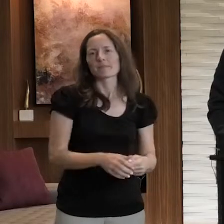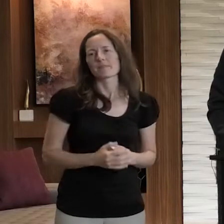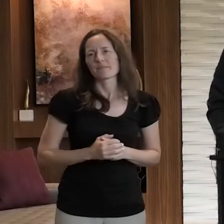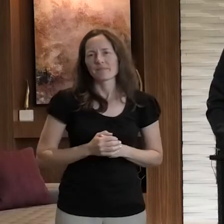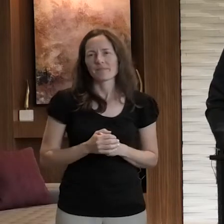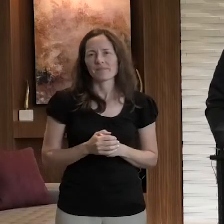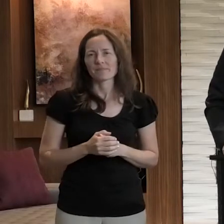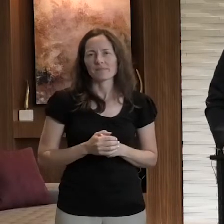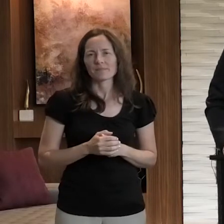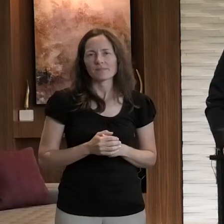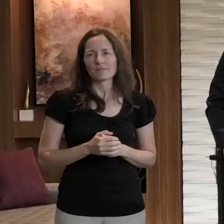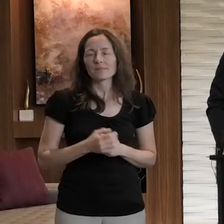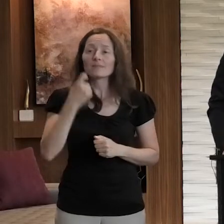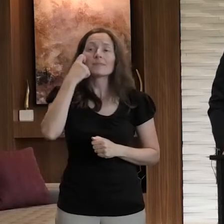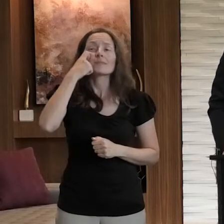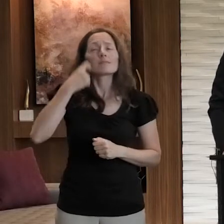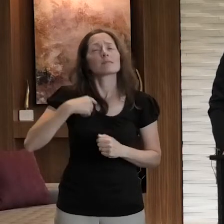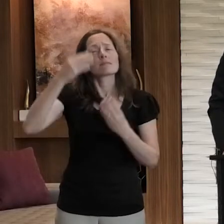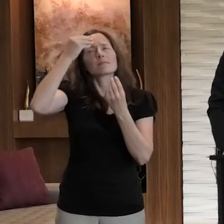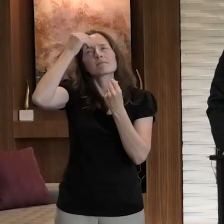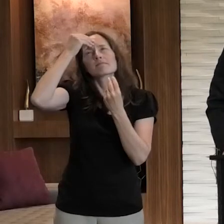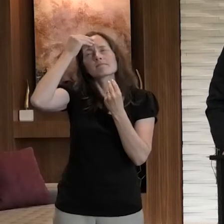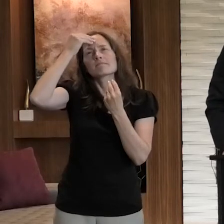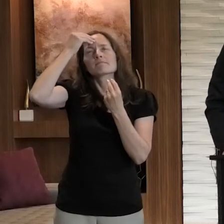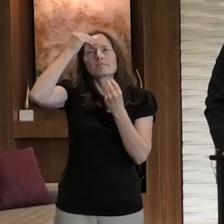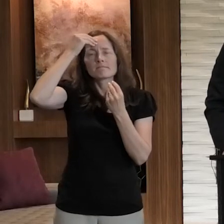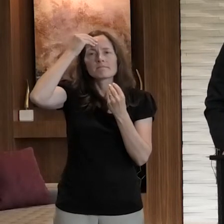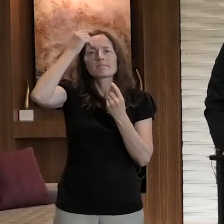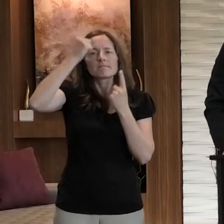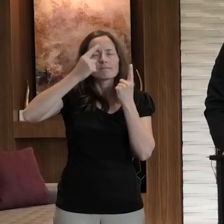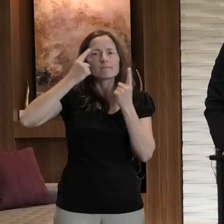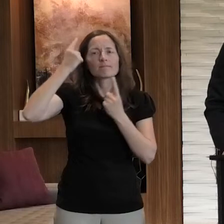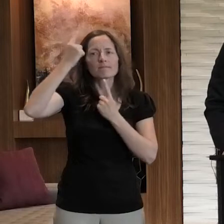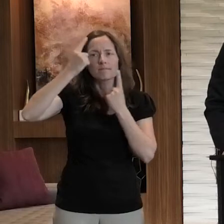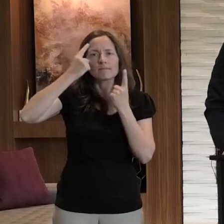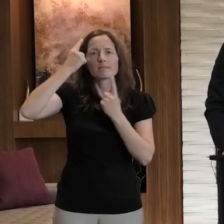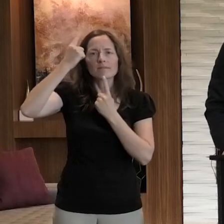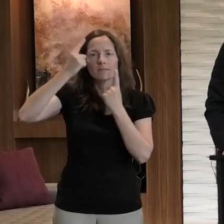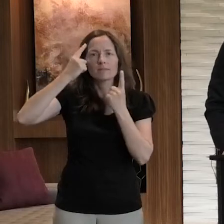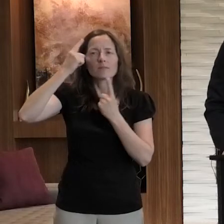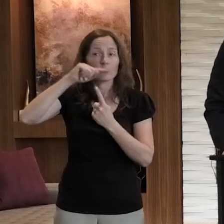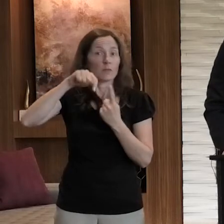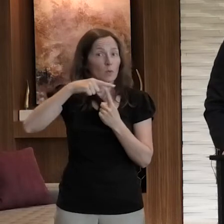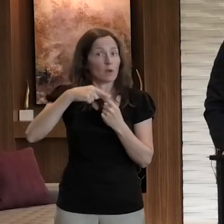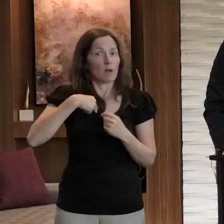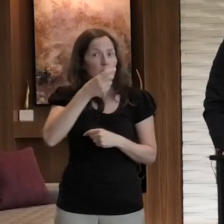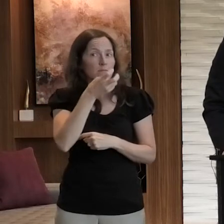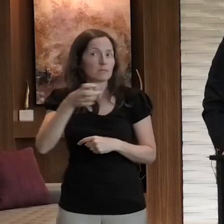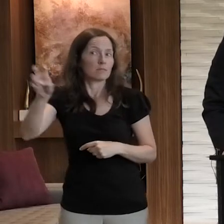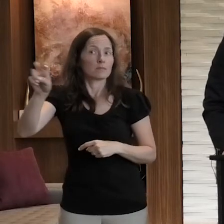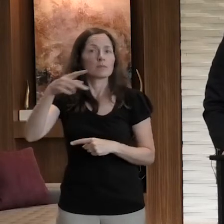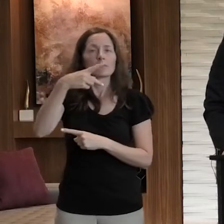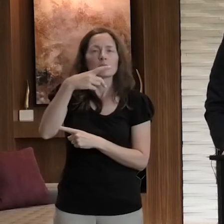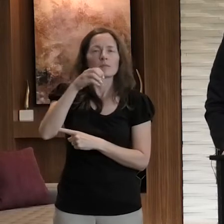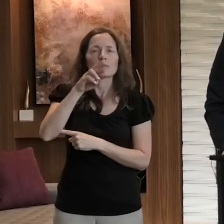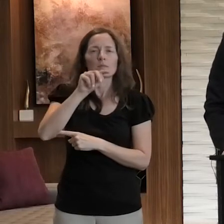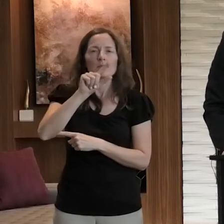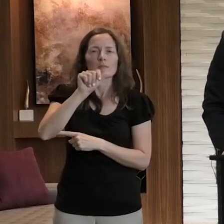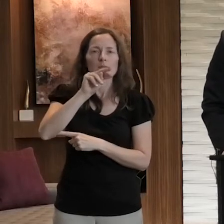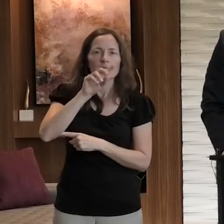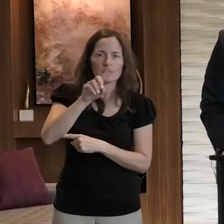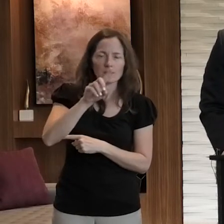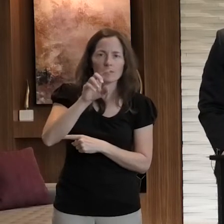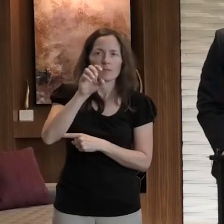was thinking recently as I was on a trip in Portland, Oregon. And